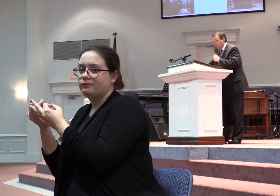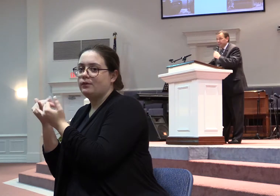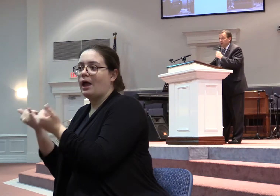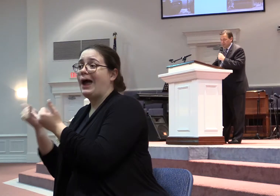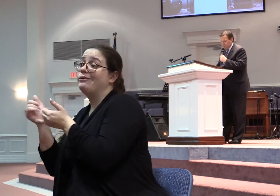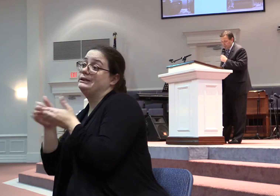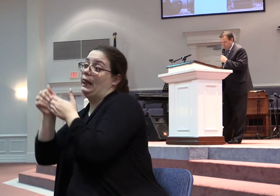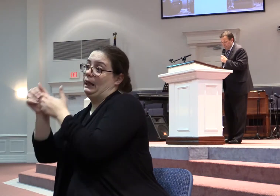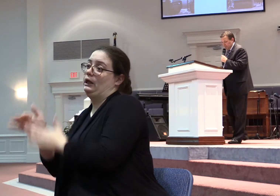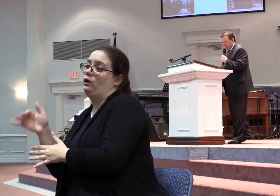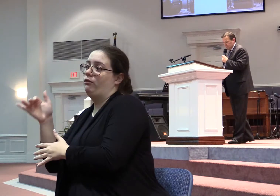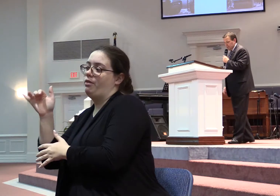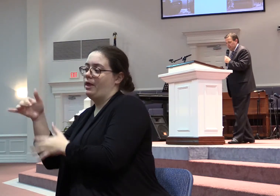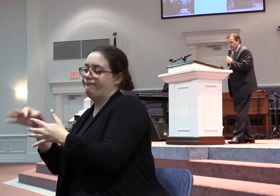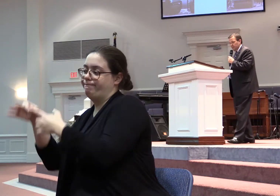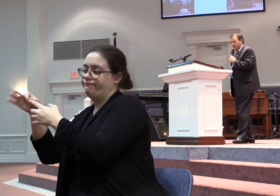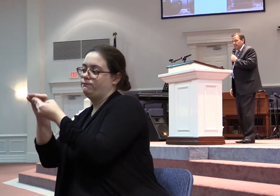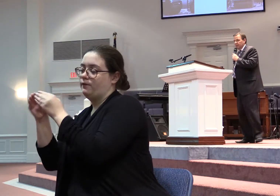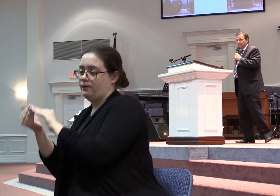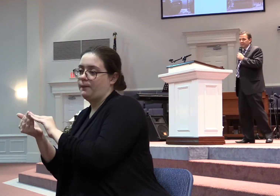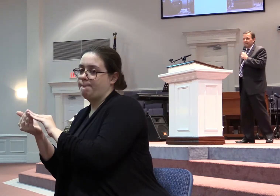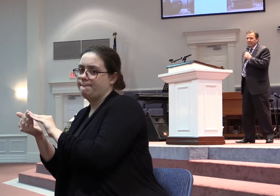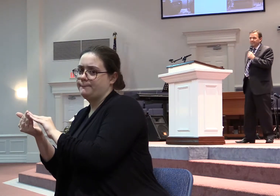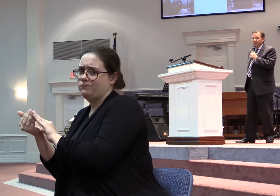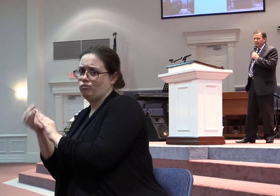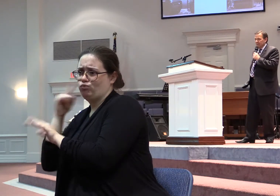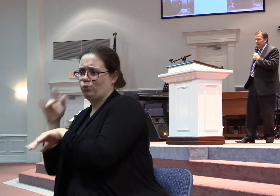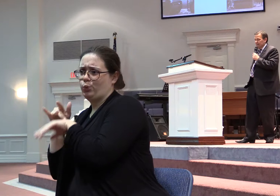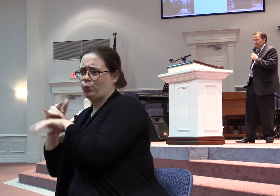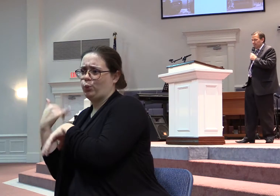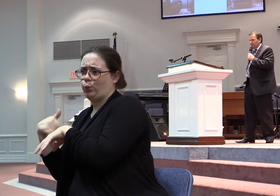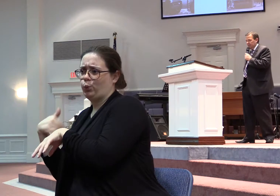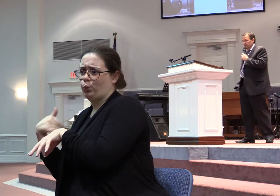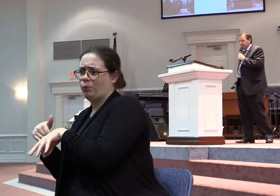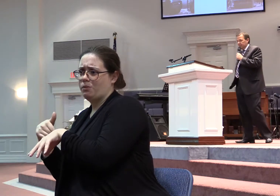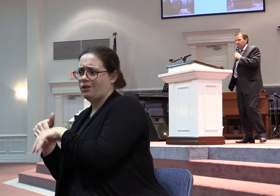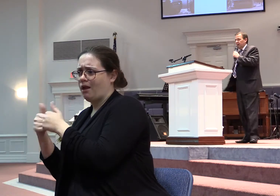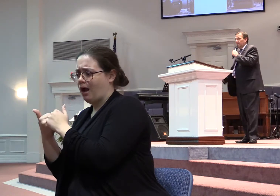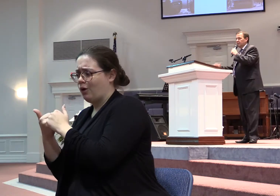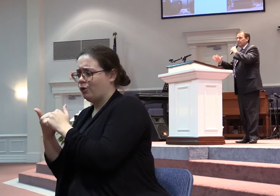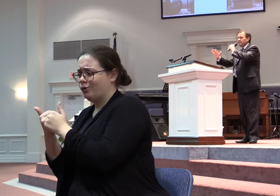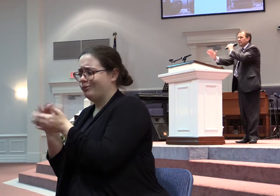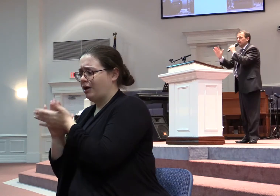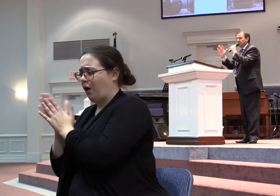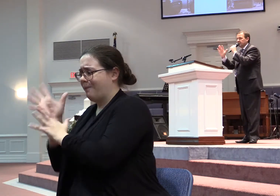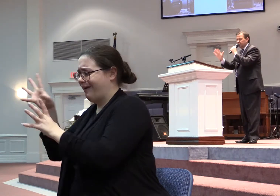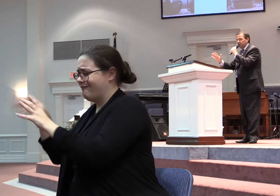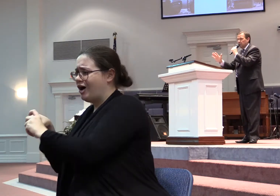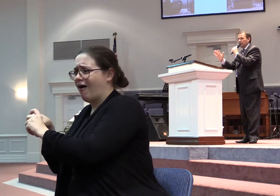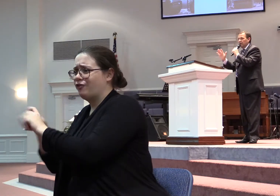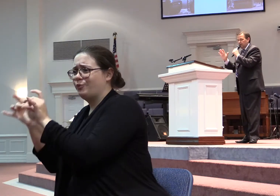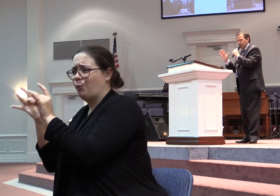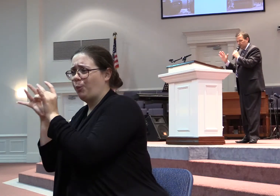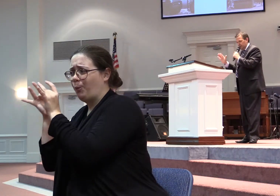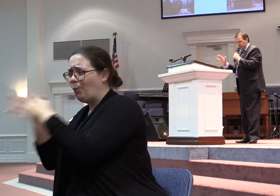type of leader in this particular city. Think about that. How do you get this involved in such a